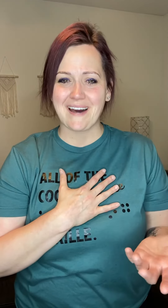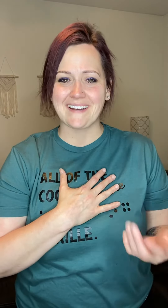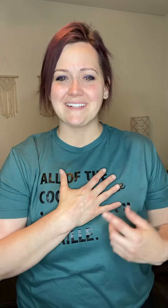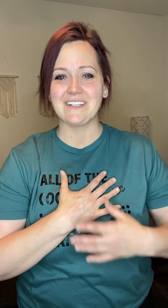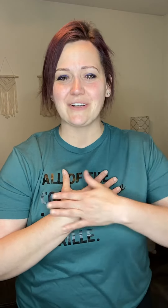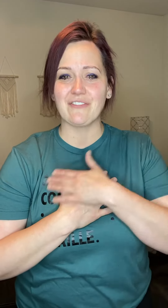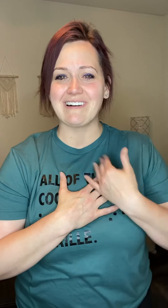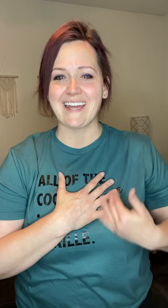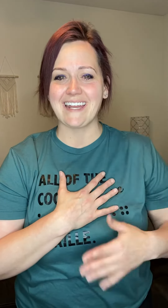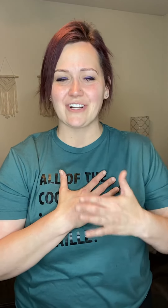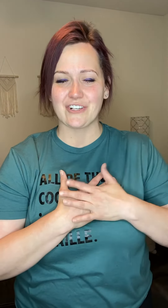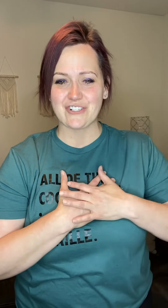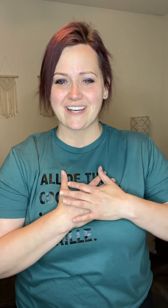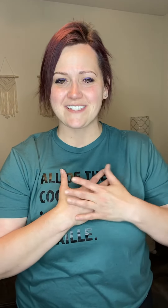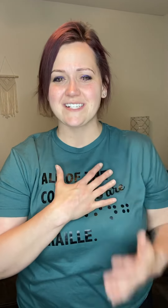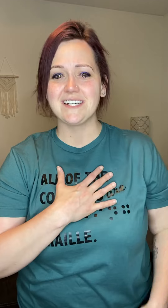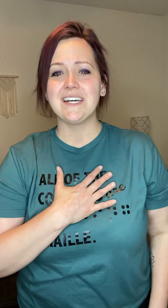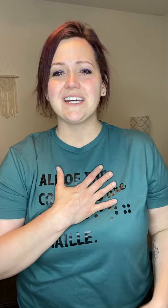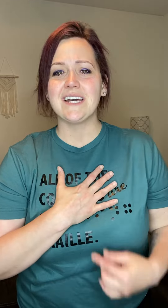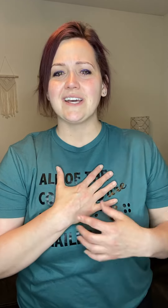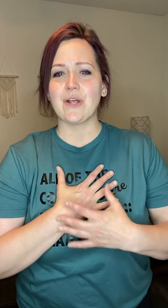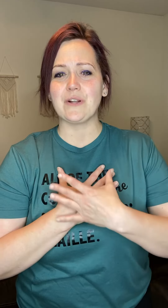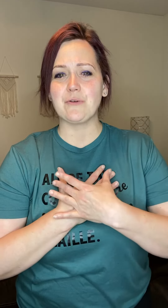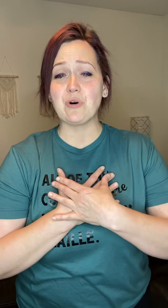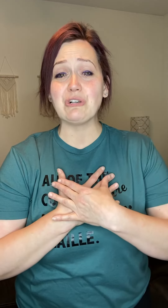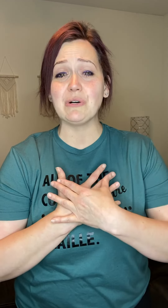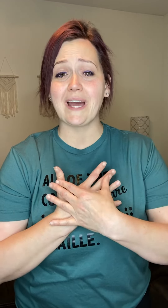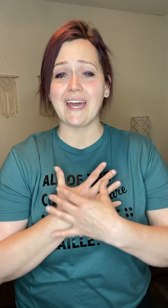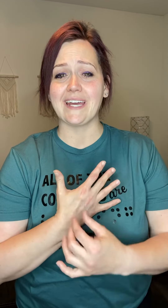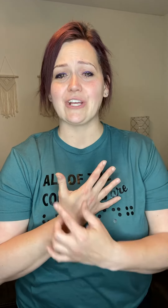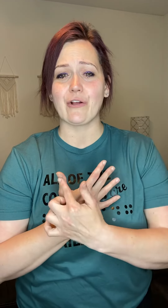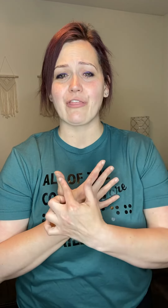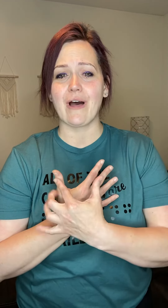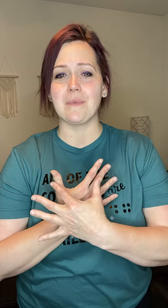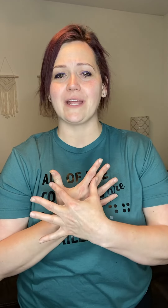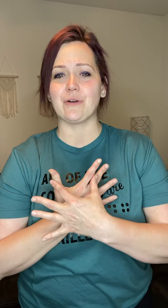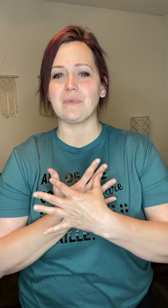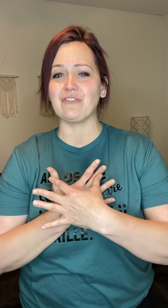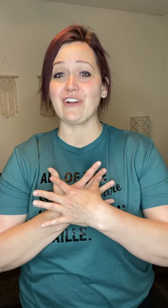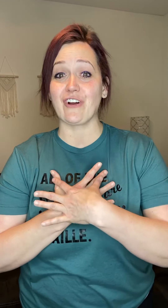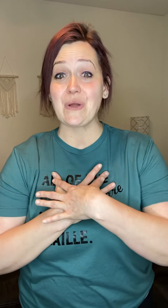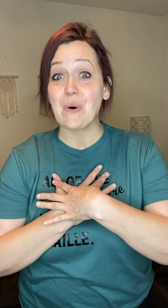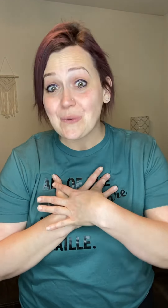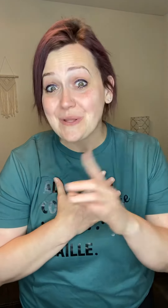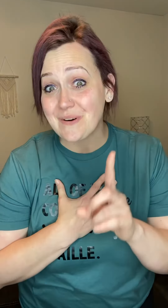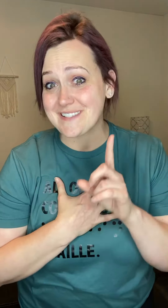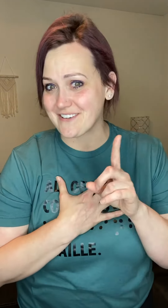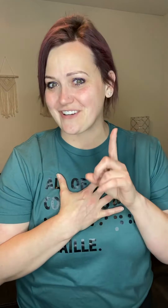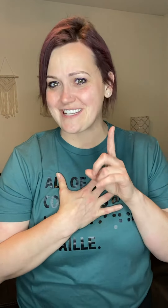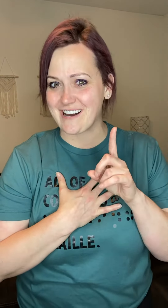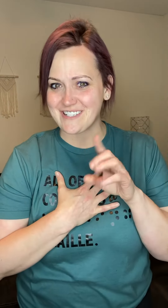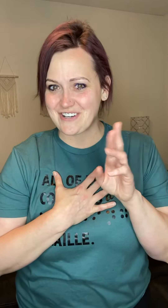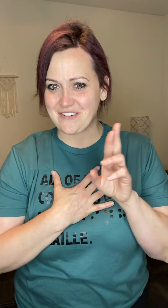mine, you have a flat hand on your chest. And when you pull away, your thumb and your middle finger are the only ones that are gonna touch. Are you